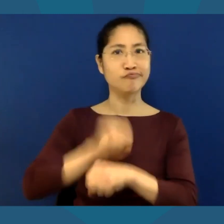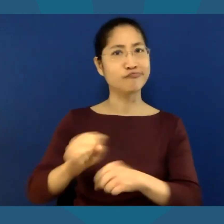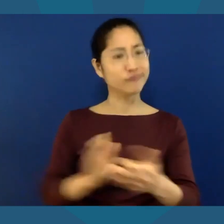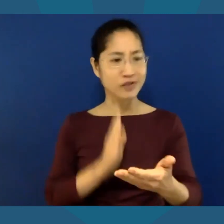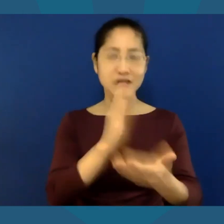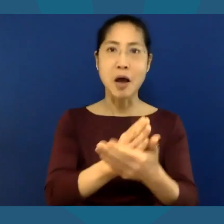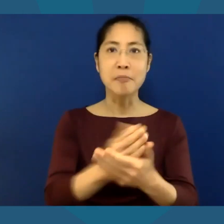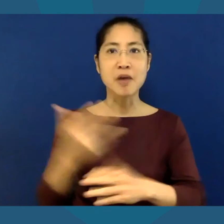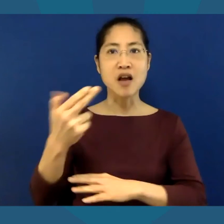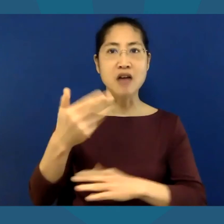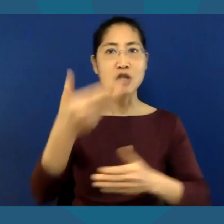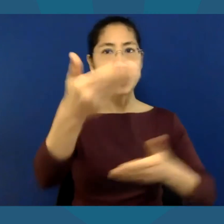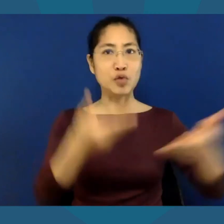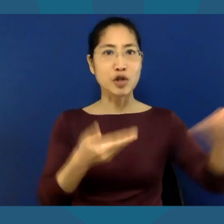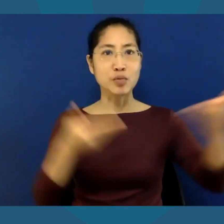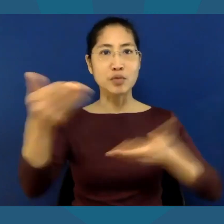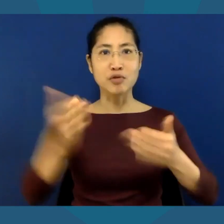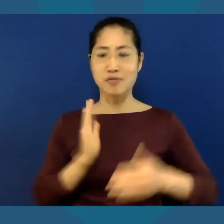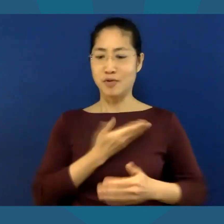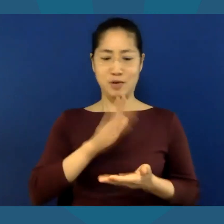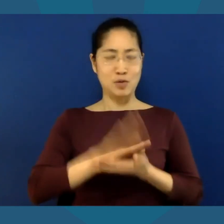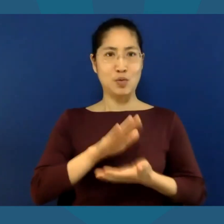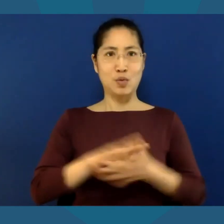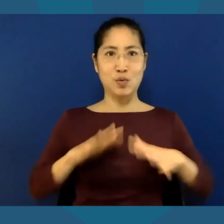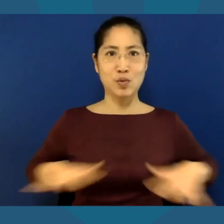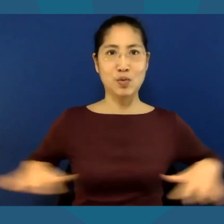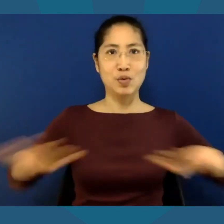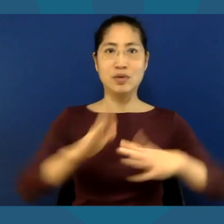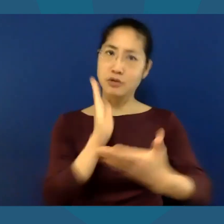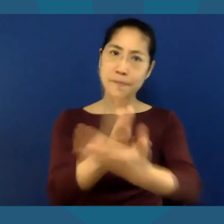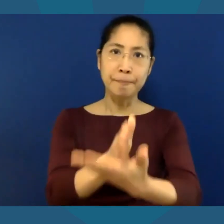I also worked to stop guns in our schools.